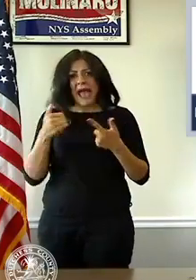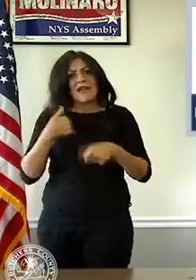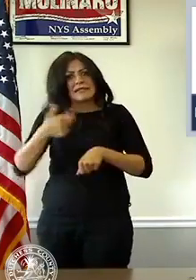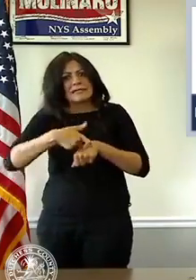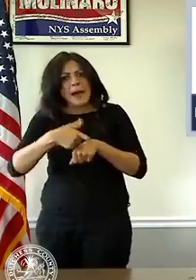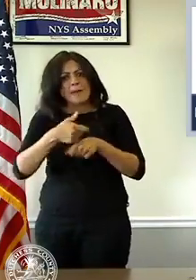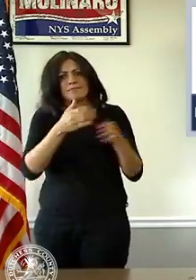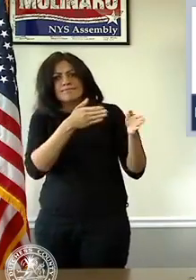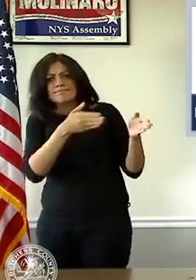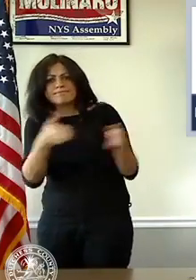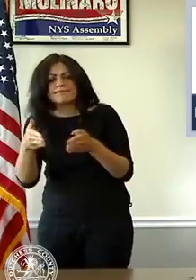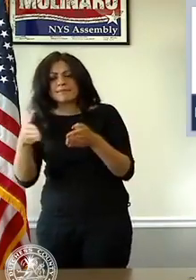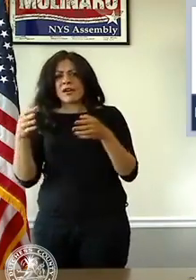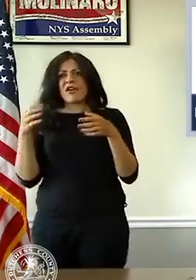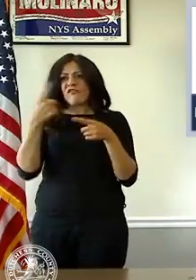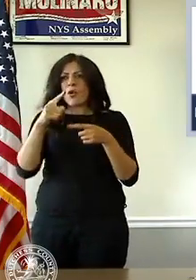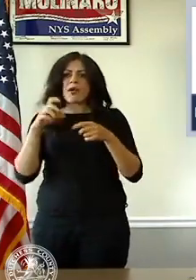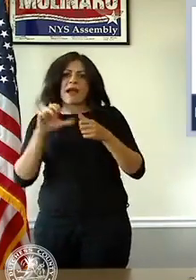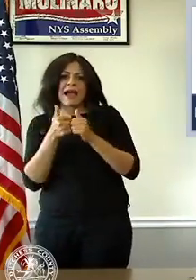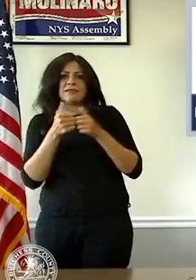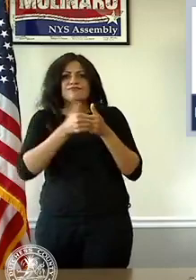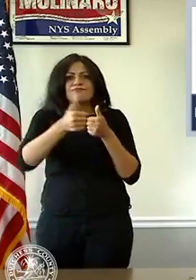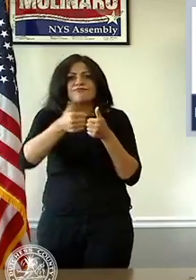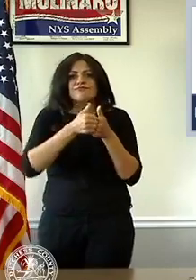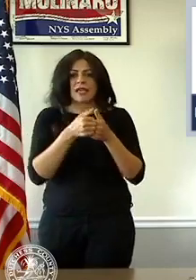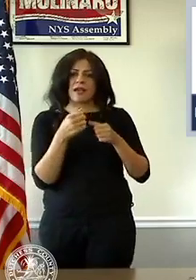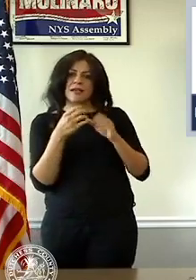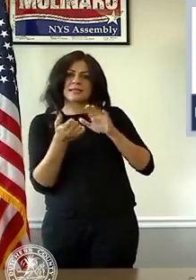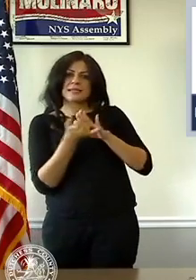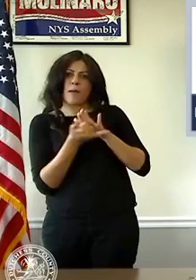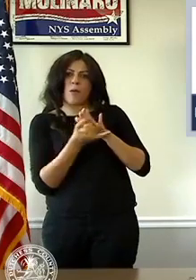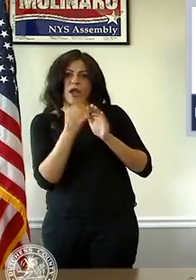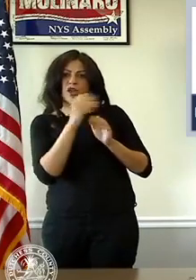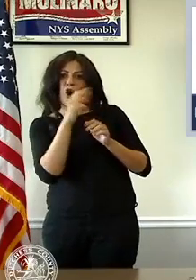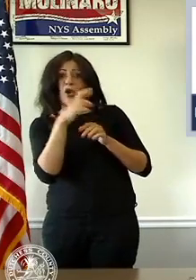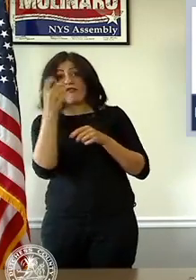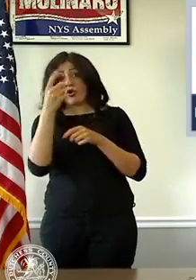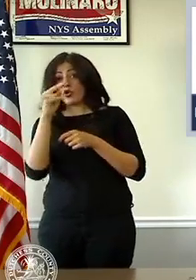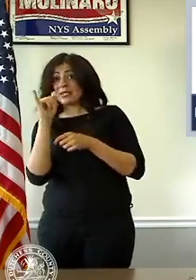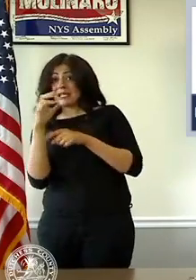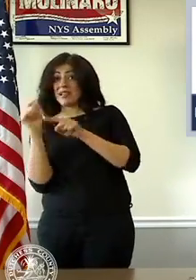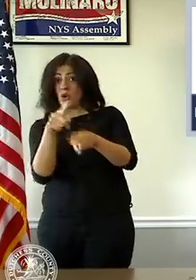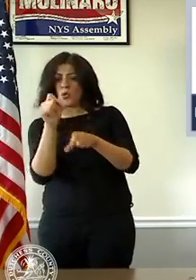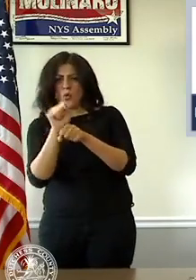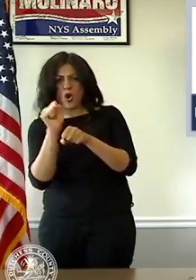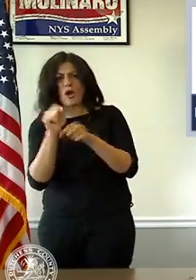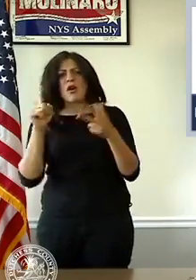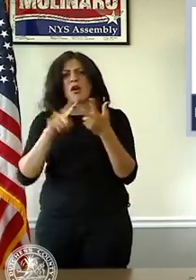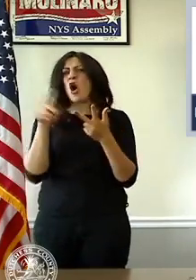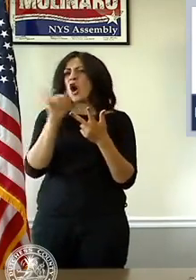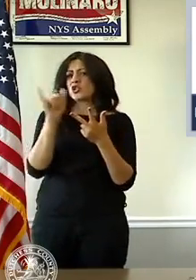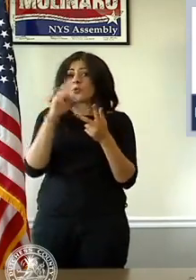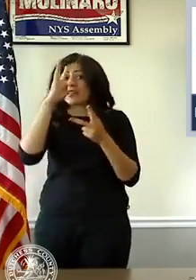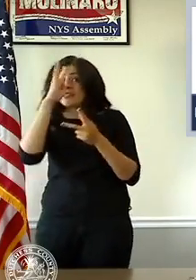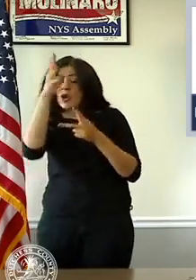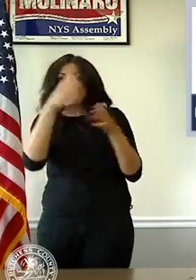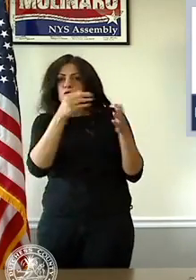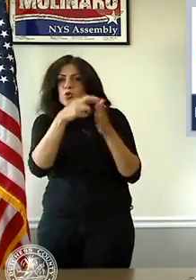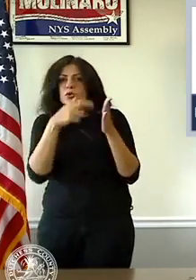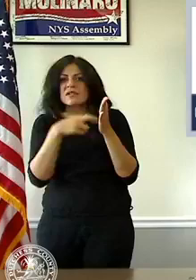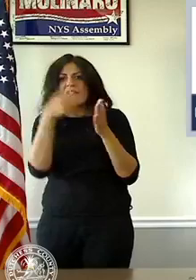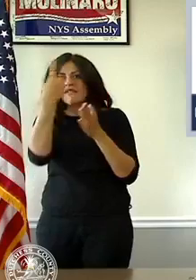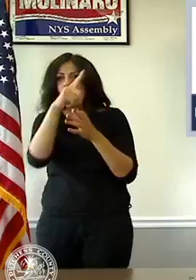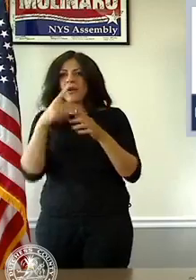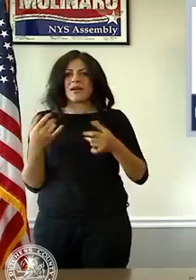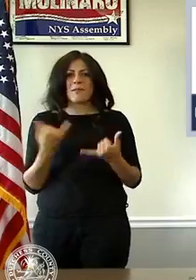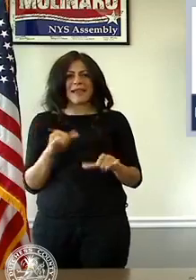a subway car to get to work in New York City, and it can create guidance on whether or not to play tennis, I think that